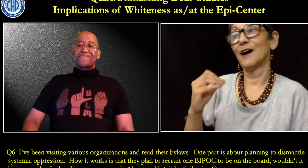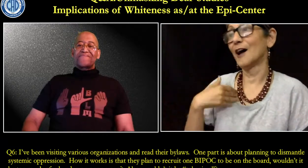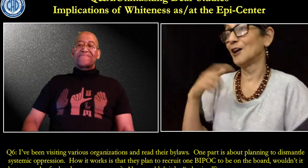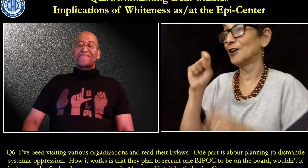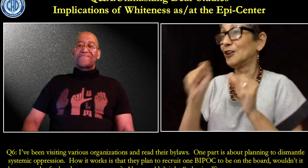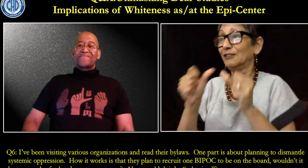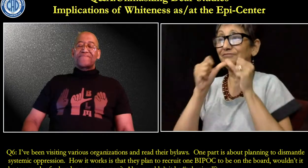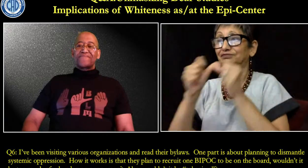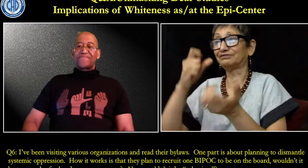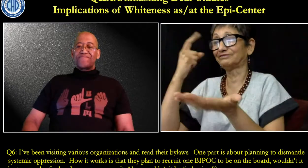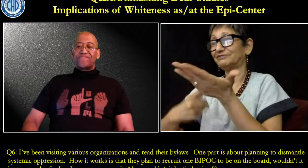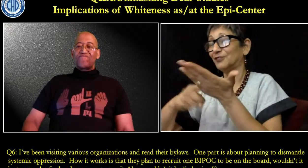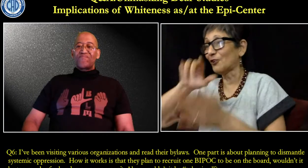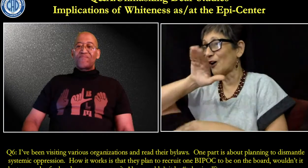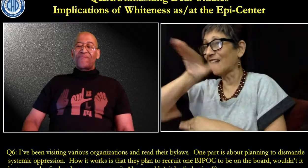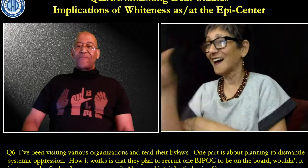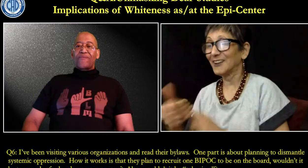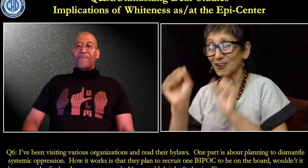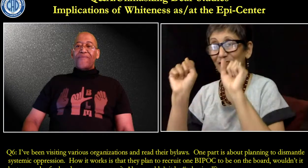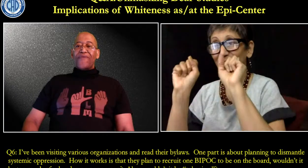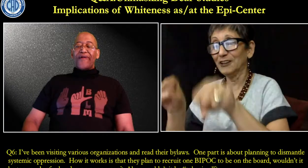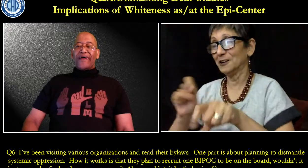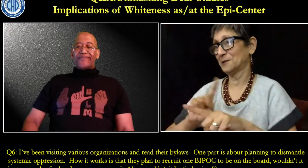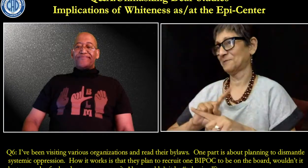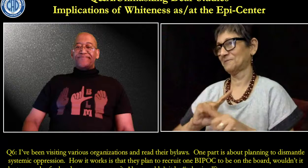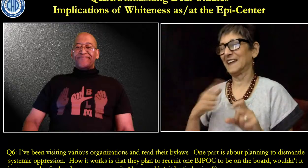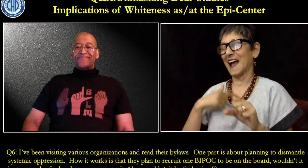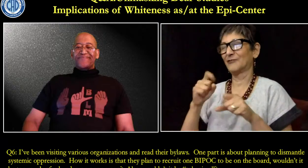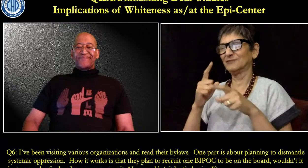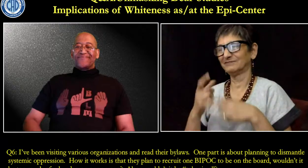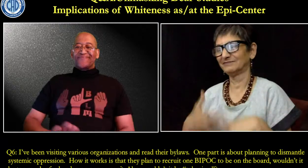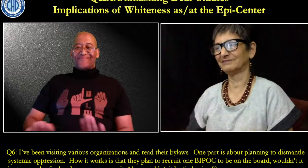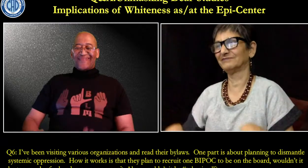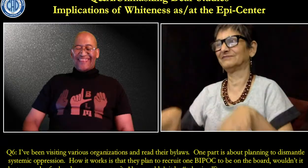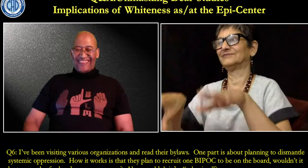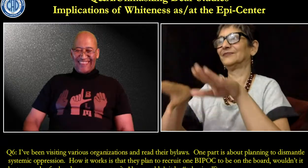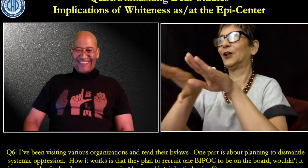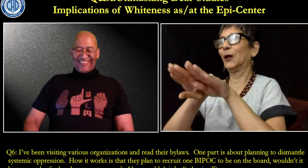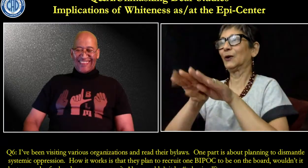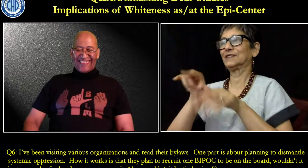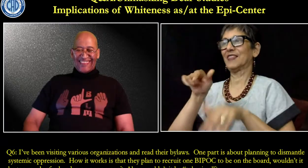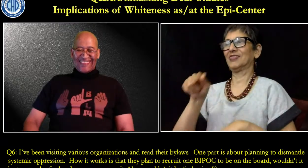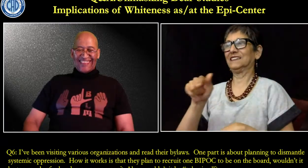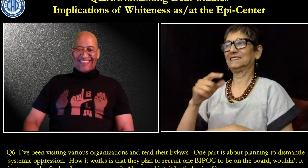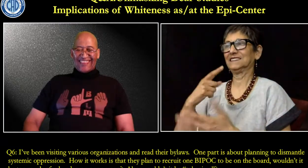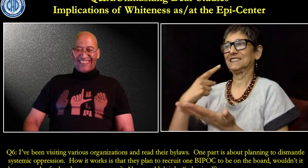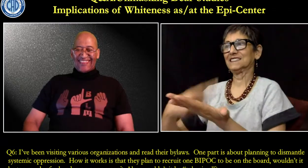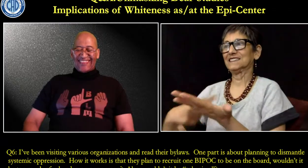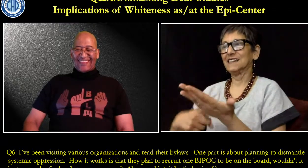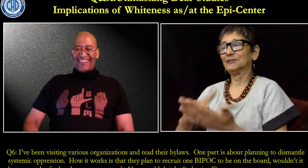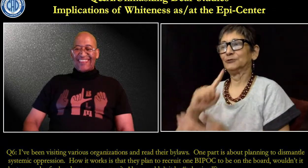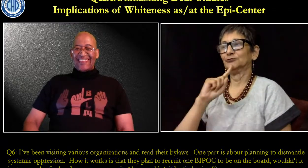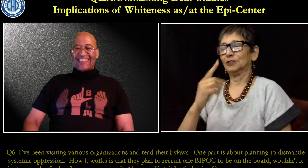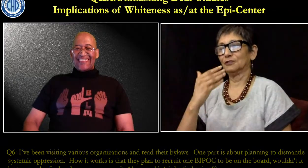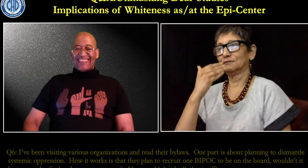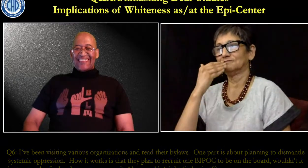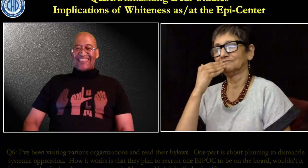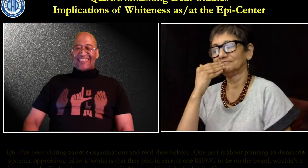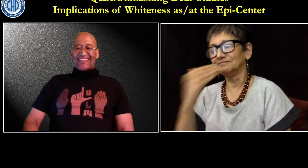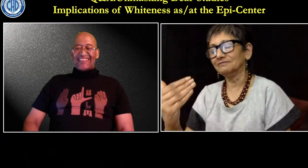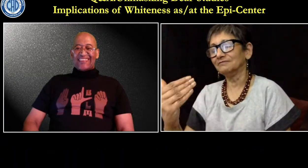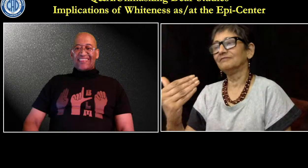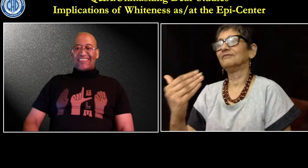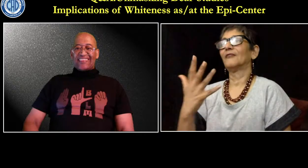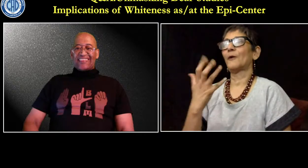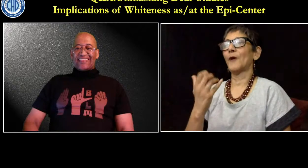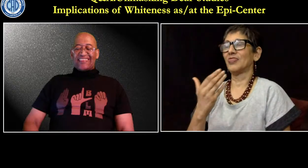can have all of these special qualities, we could go on in this discourse all night long. But unfortunately, we need